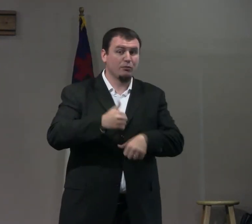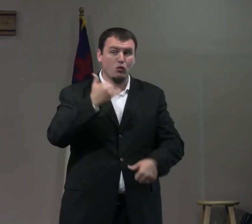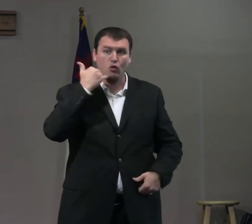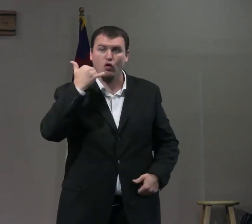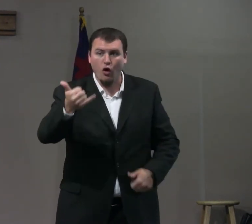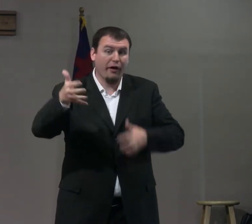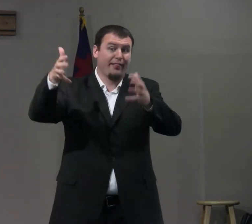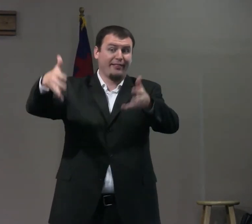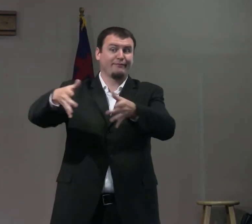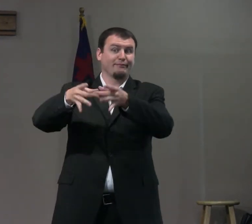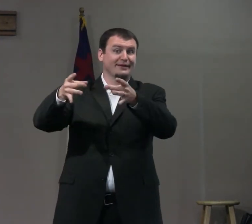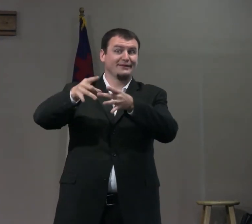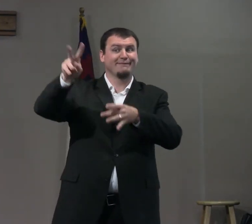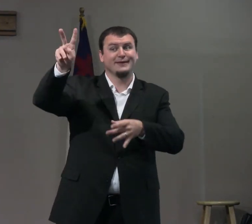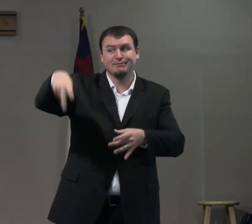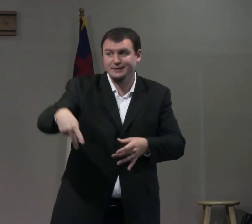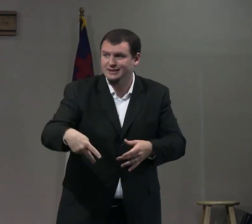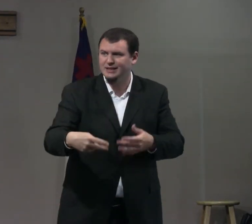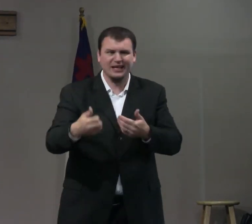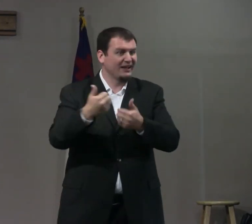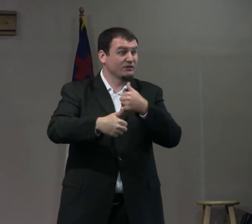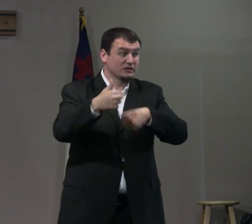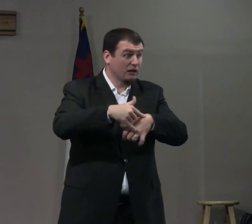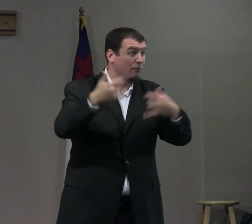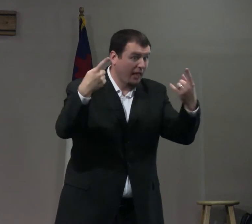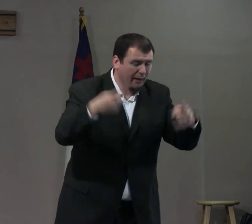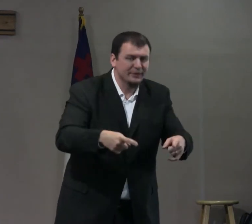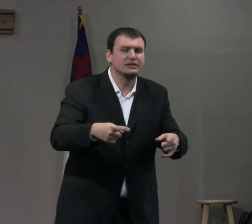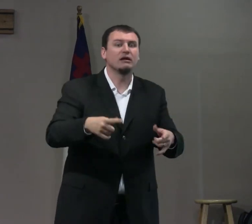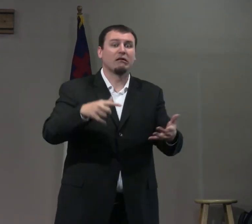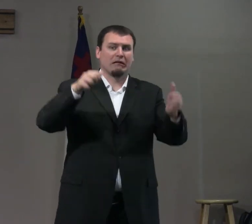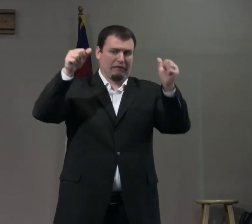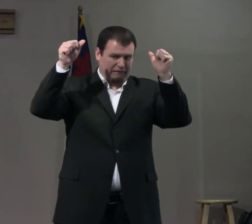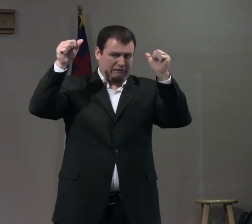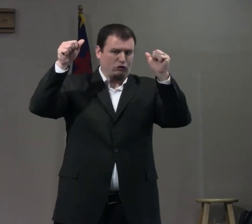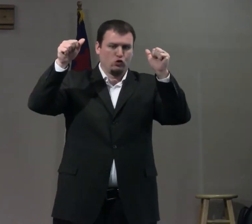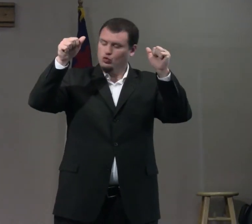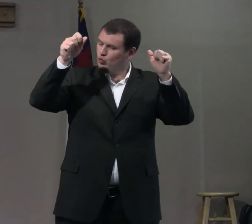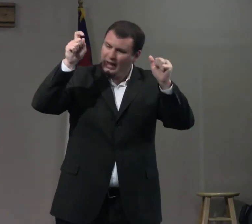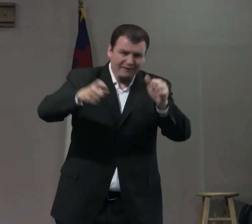send a text, or make a phone call and leave a message,